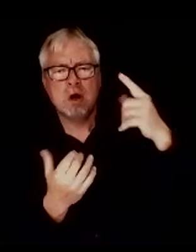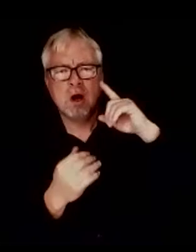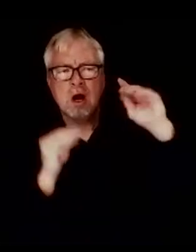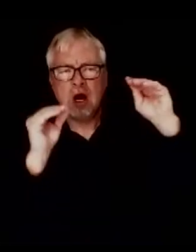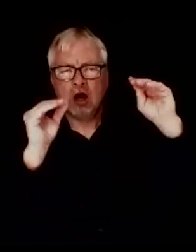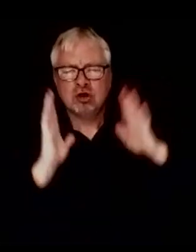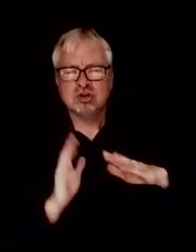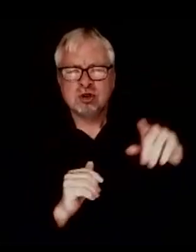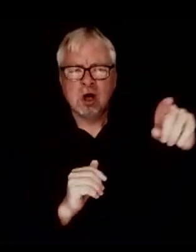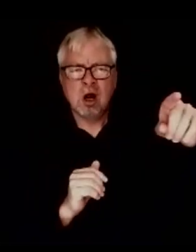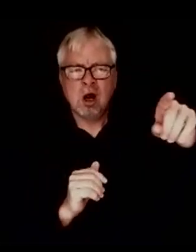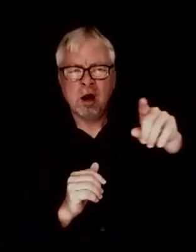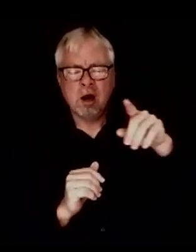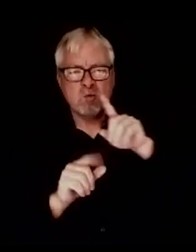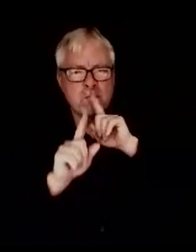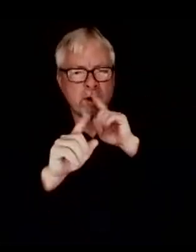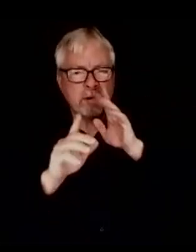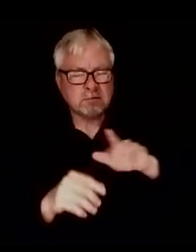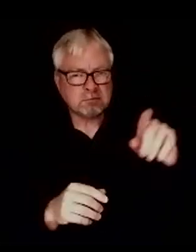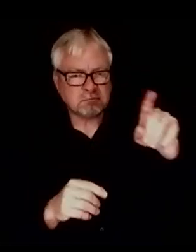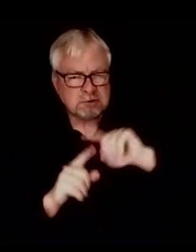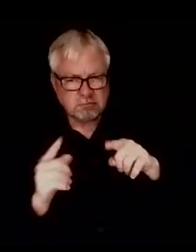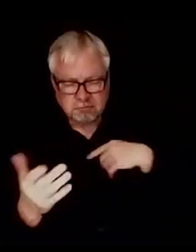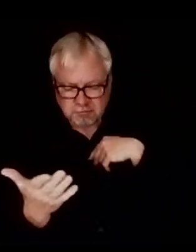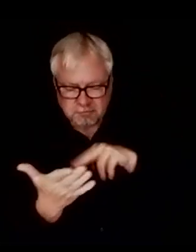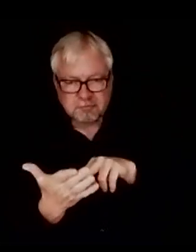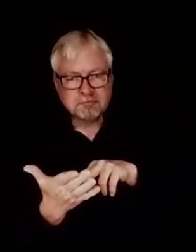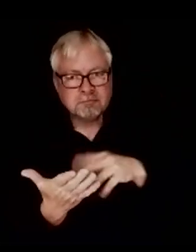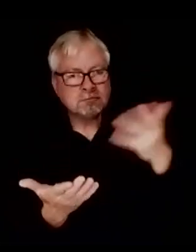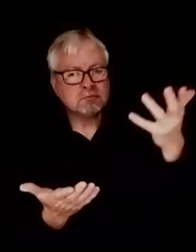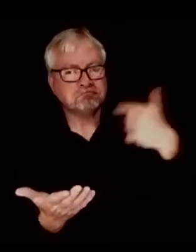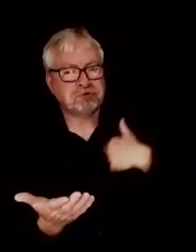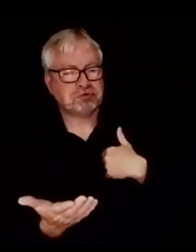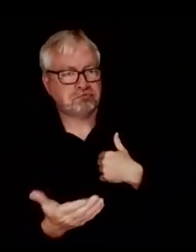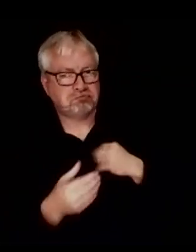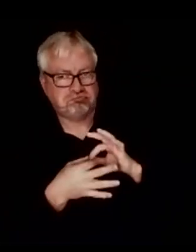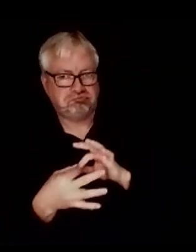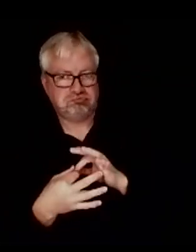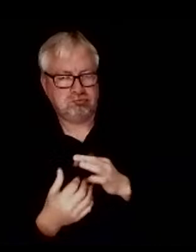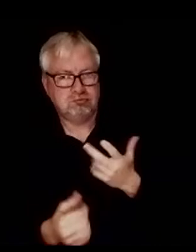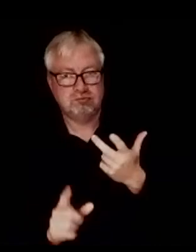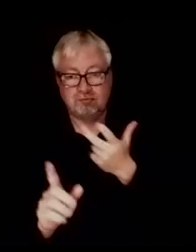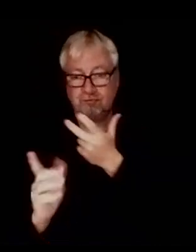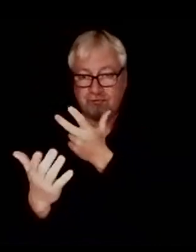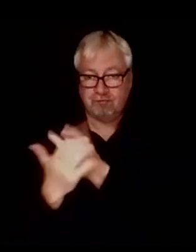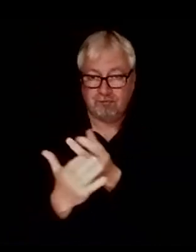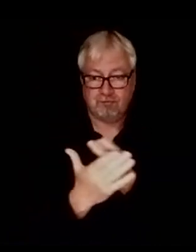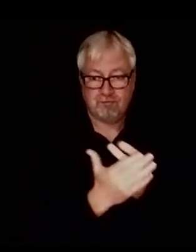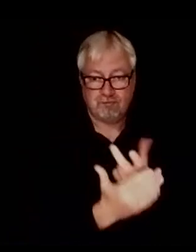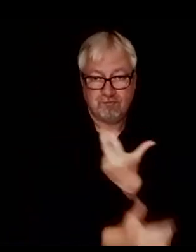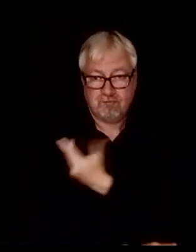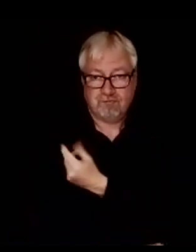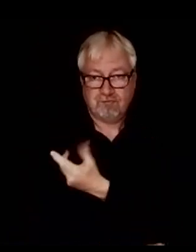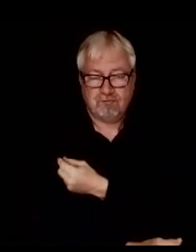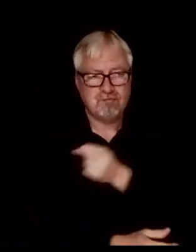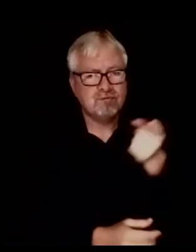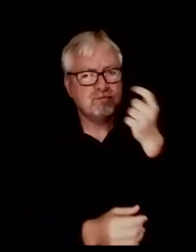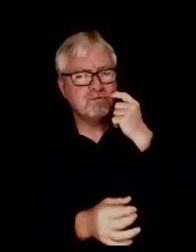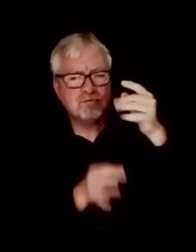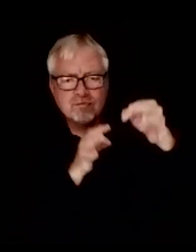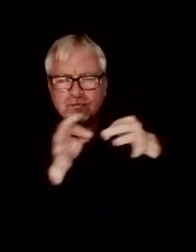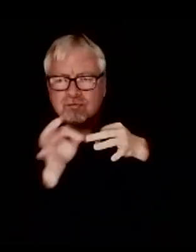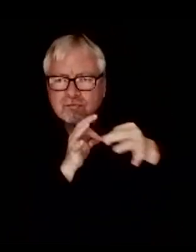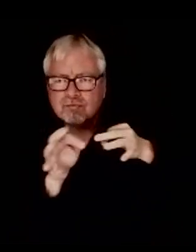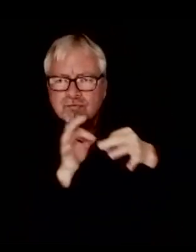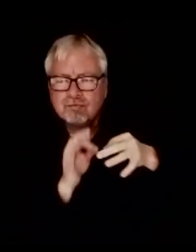question around vaccine uptake. More and more, what you're telling us is sort of playing out against the backdrop of what appears